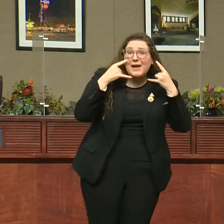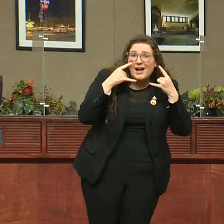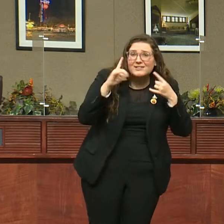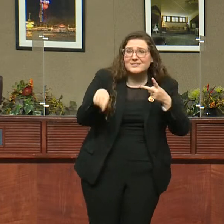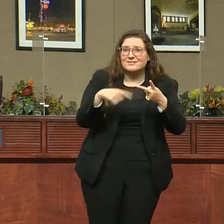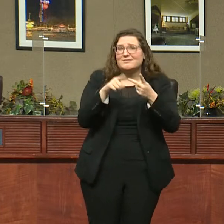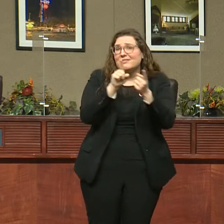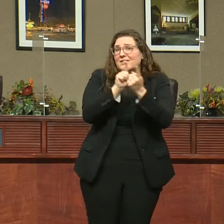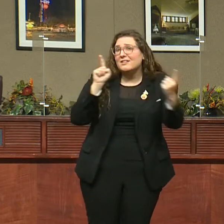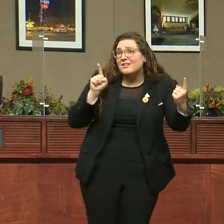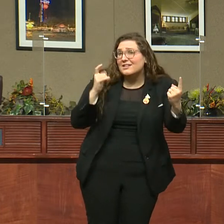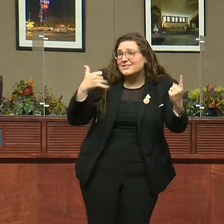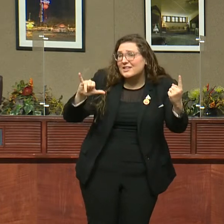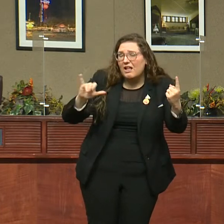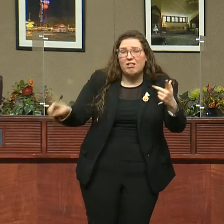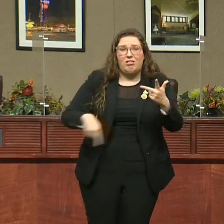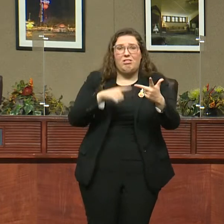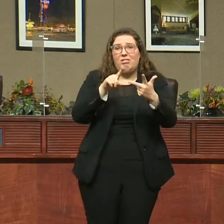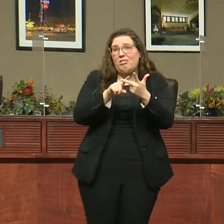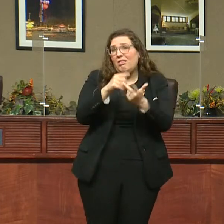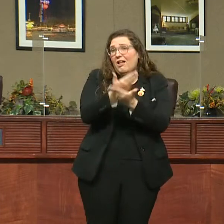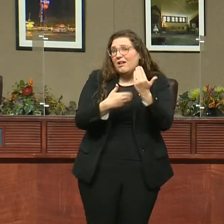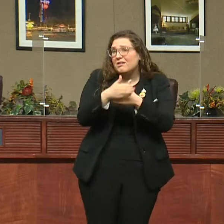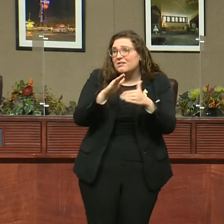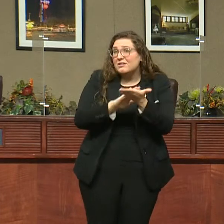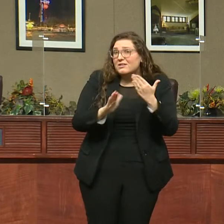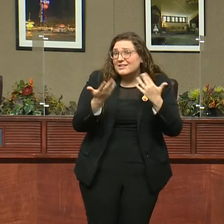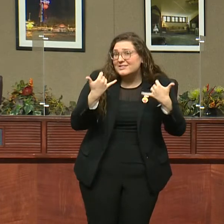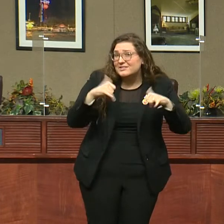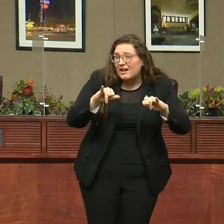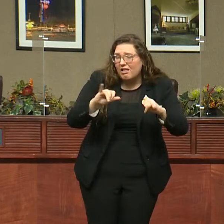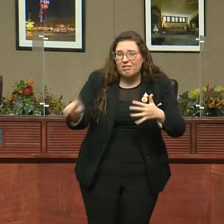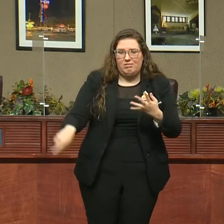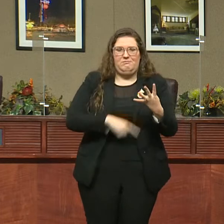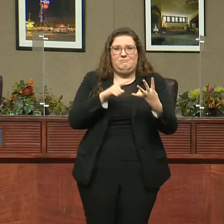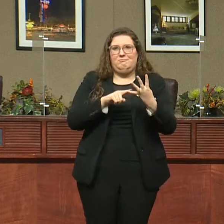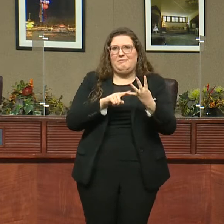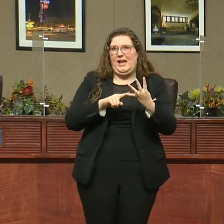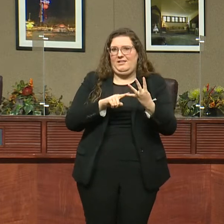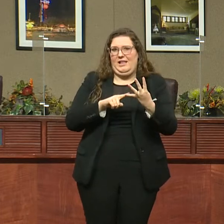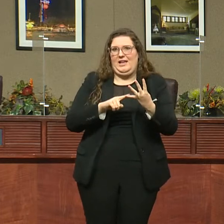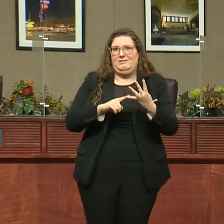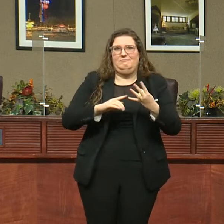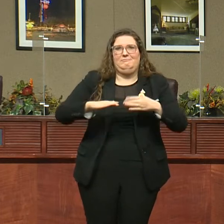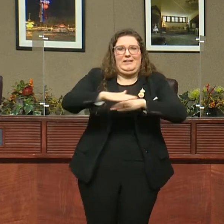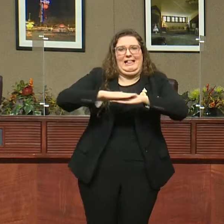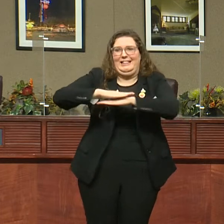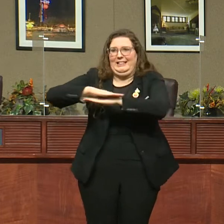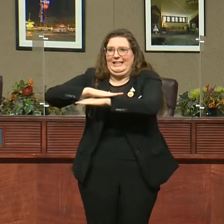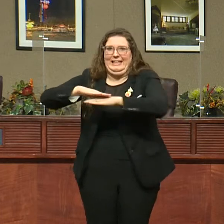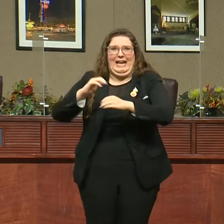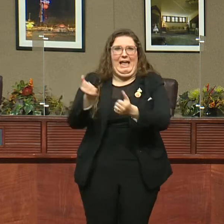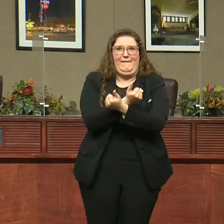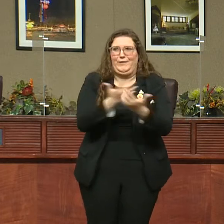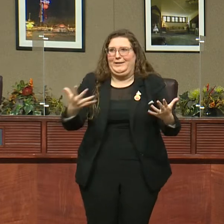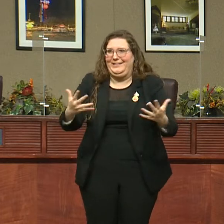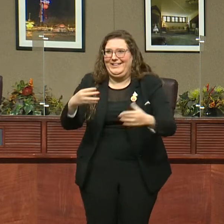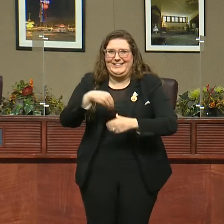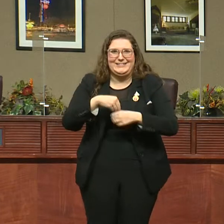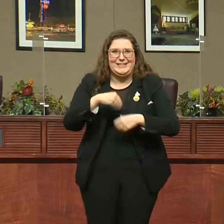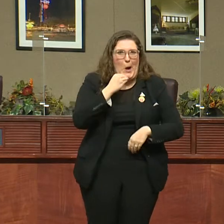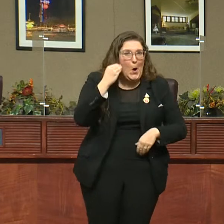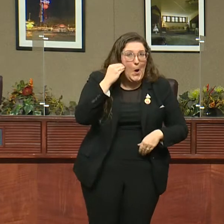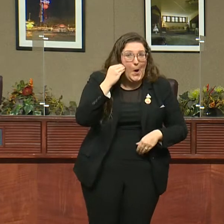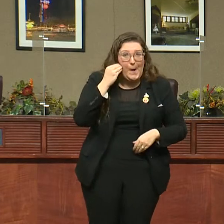hands, and clean surfaces at home as often as possible. Wash your hands when you come into your house from the